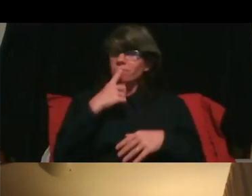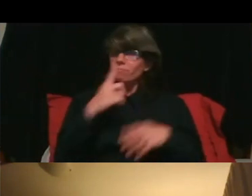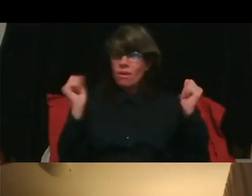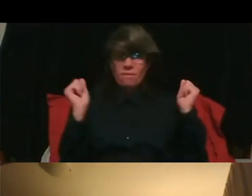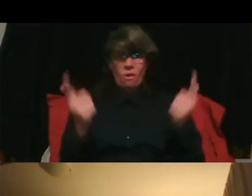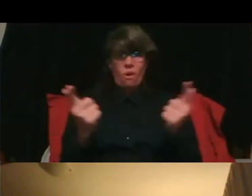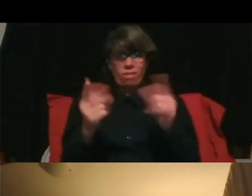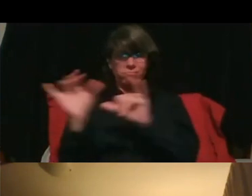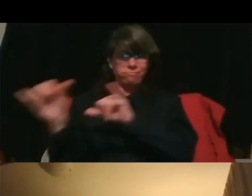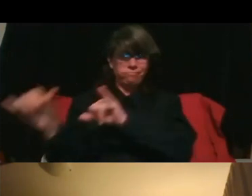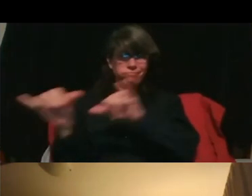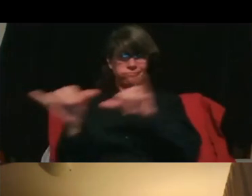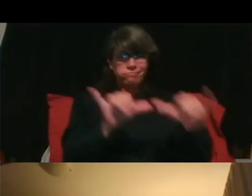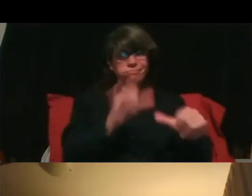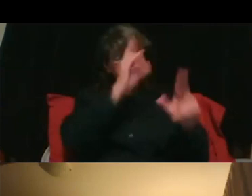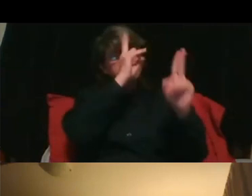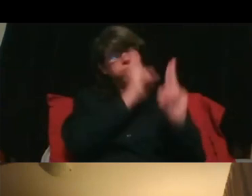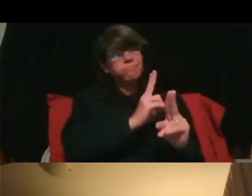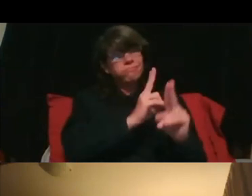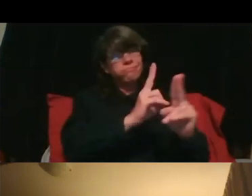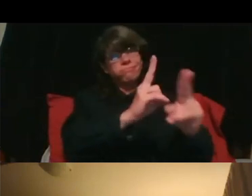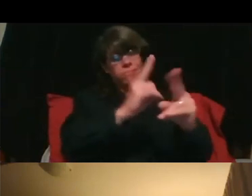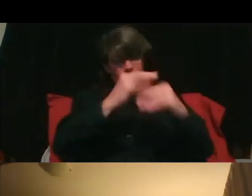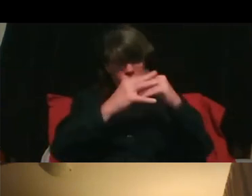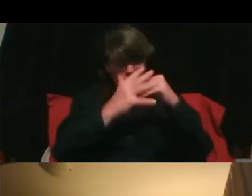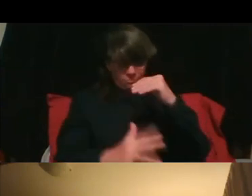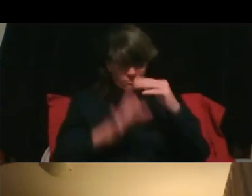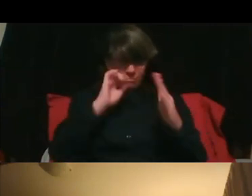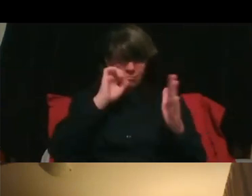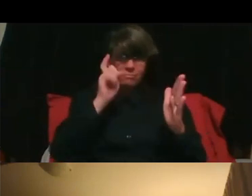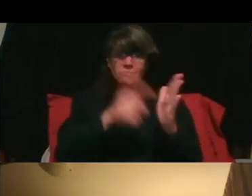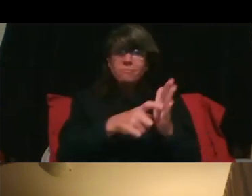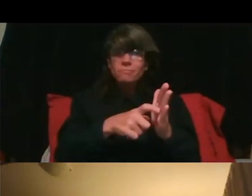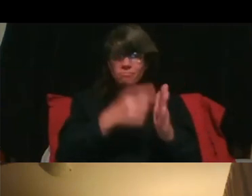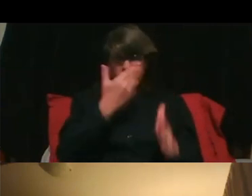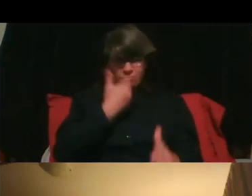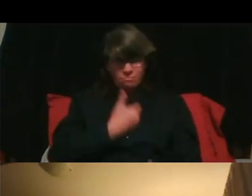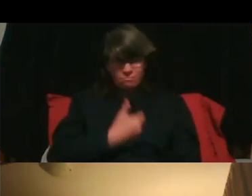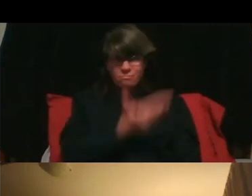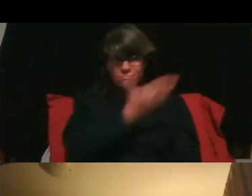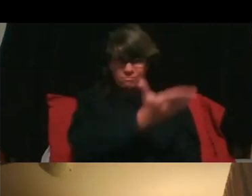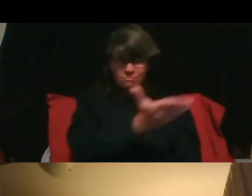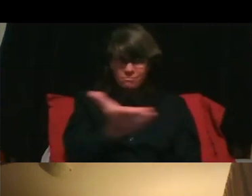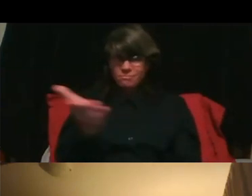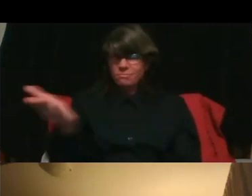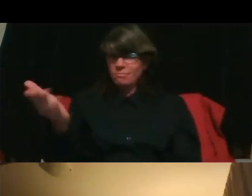And we honor that blood. We acknowledge that blood. We acknowledge that that is a gift.